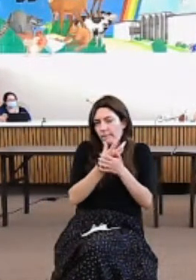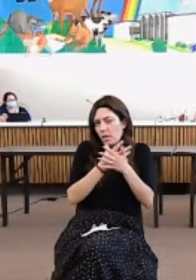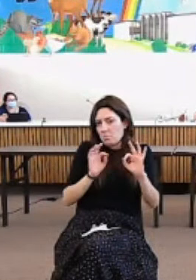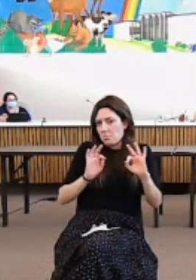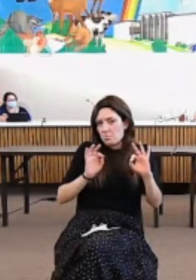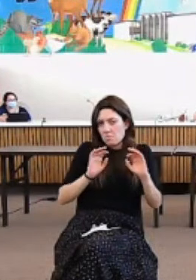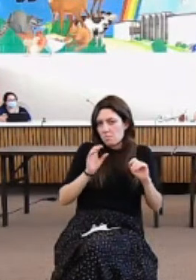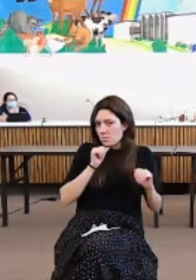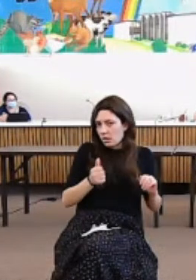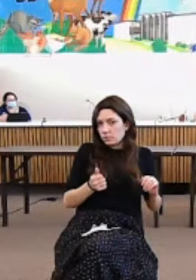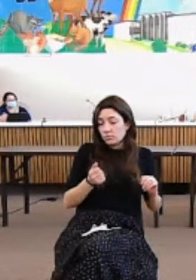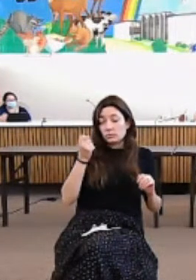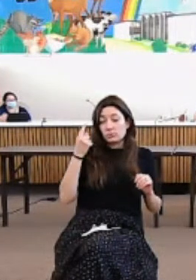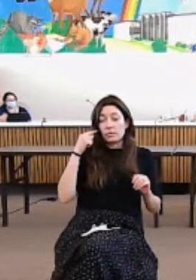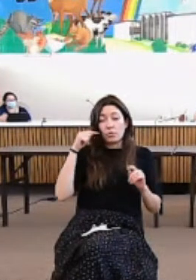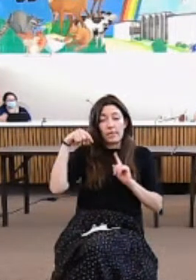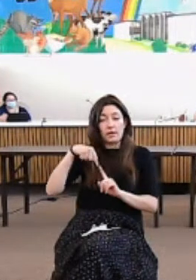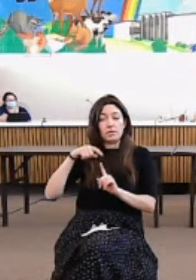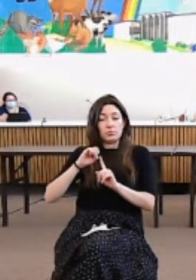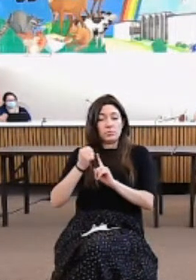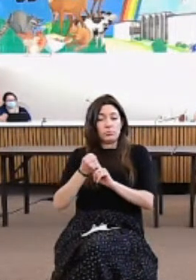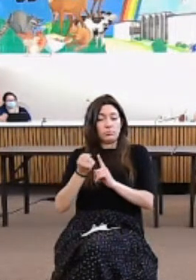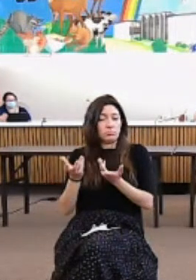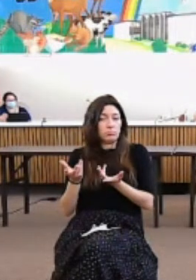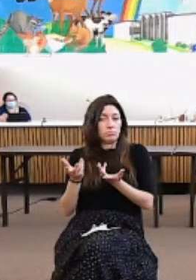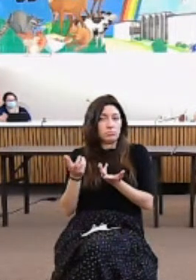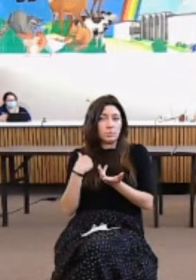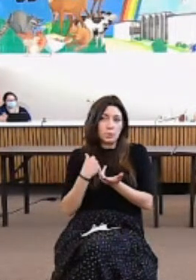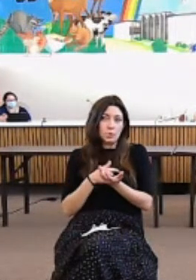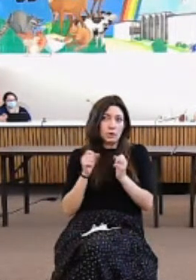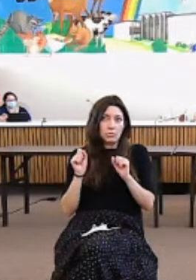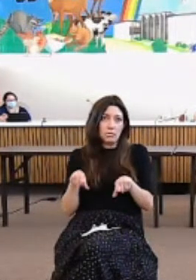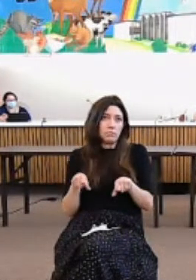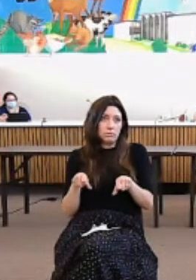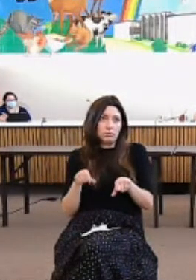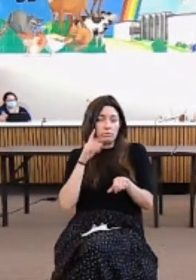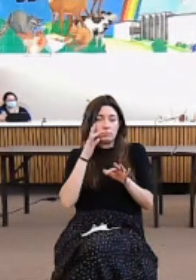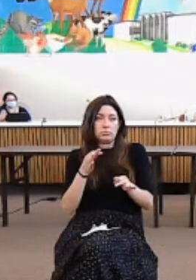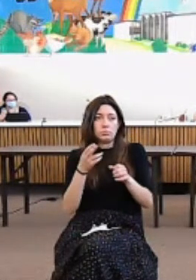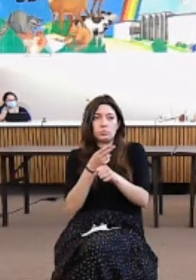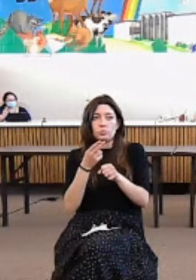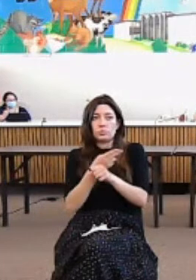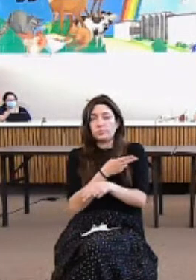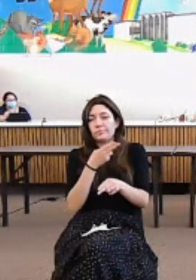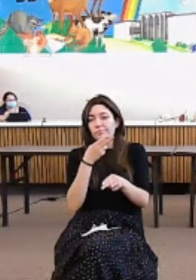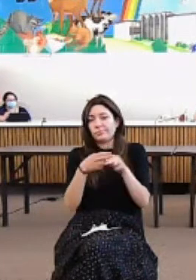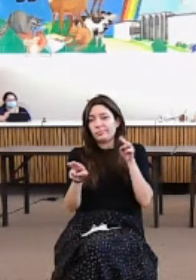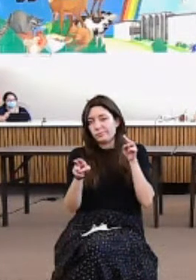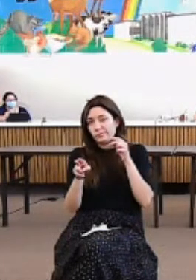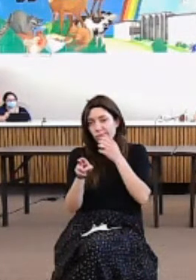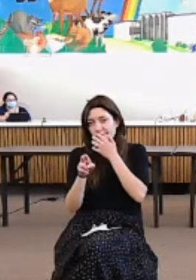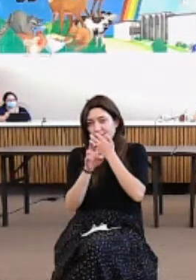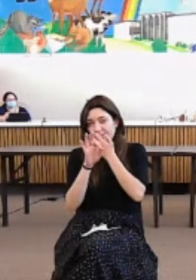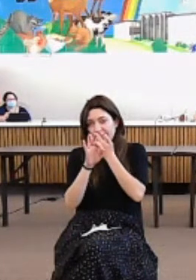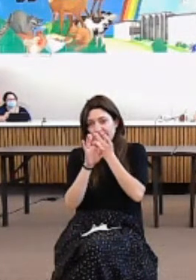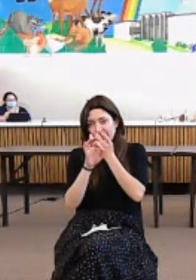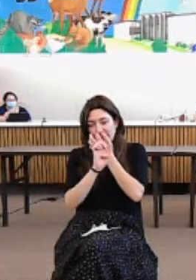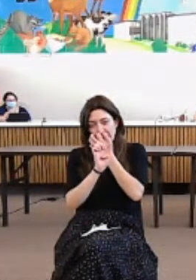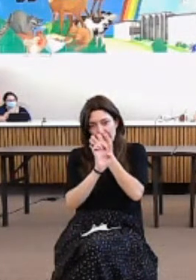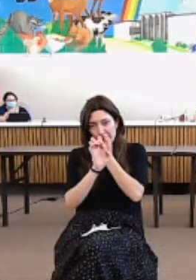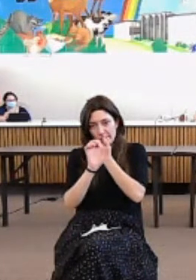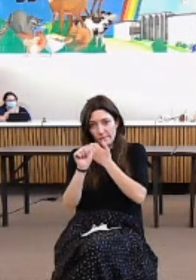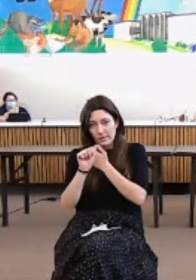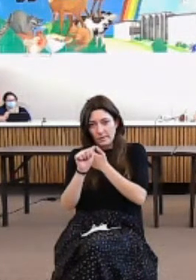for cases like this, we can elect to use the short environmental assessment form, which basically